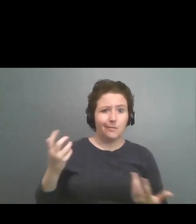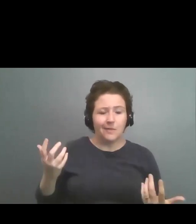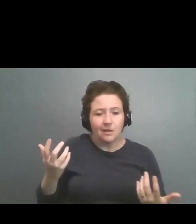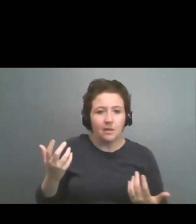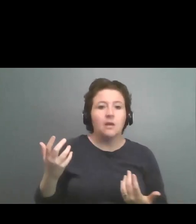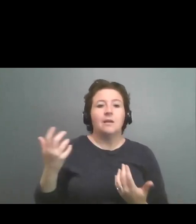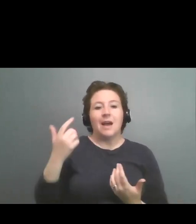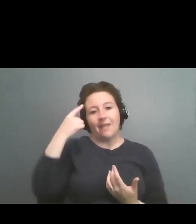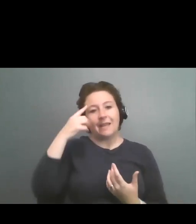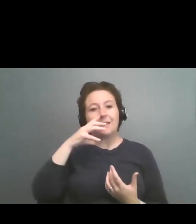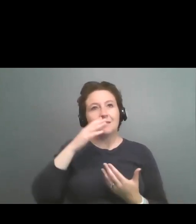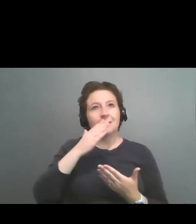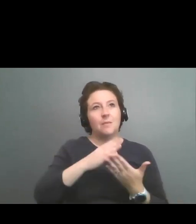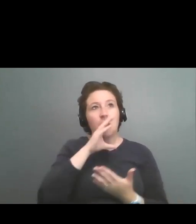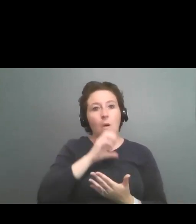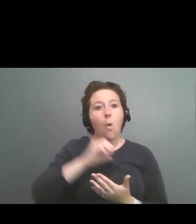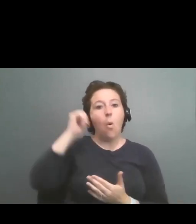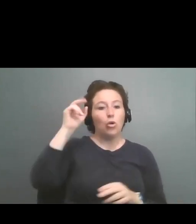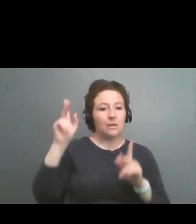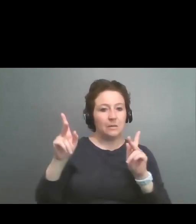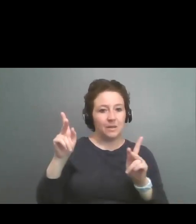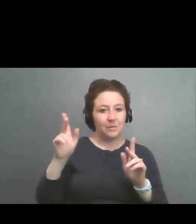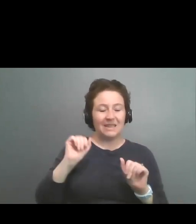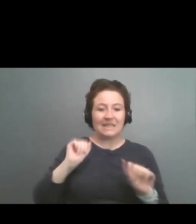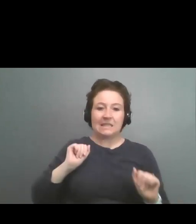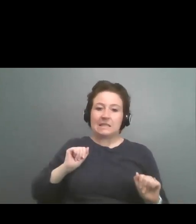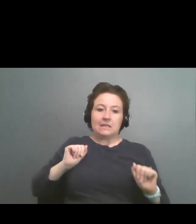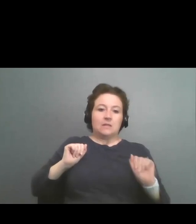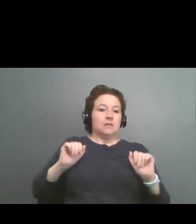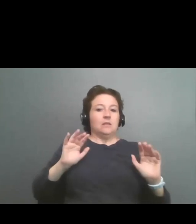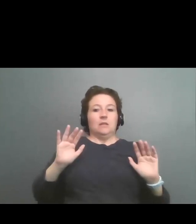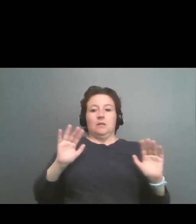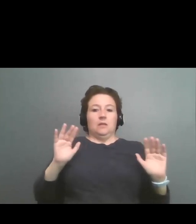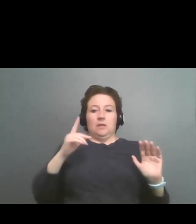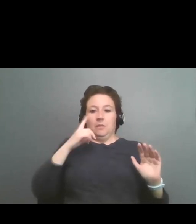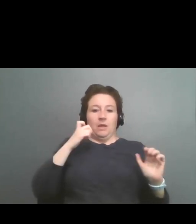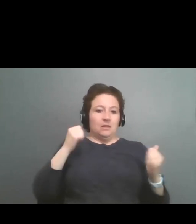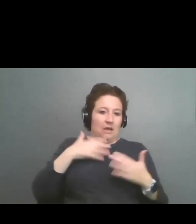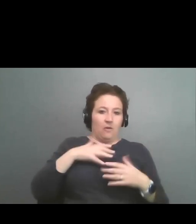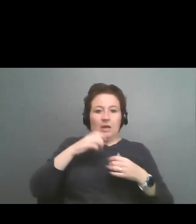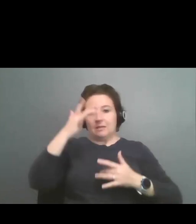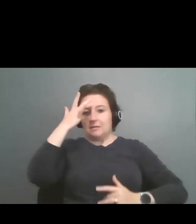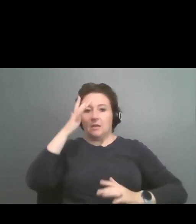the older crowd, they backed off because they fear the pandemic.